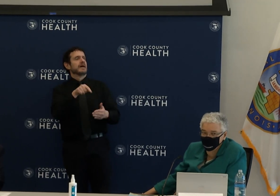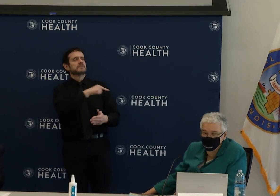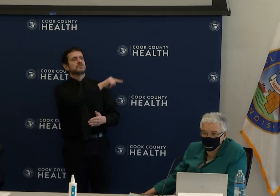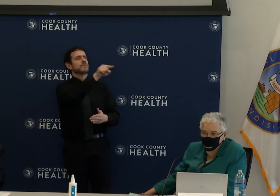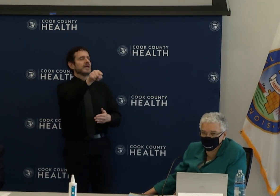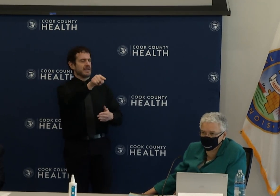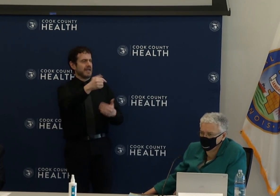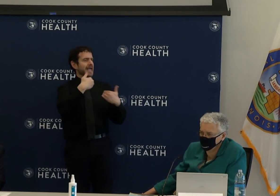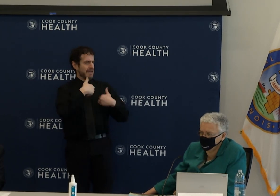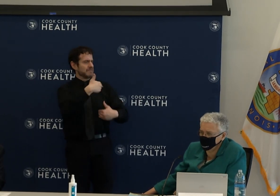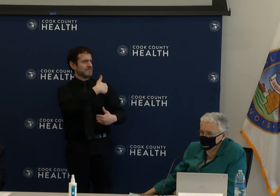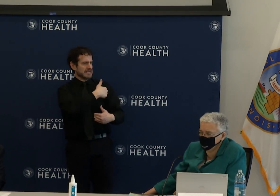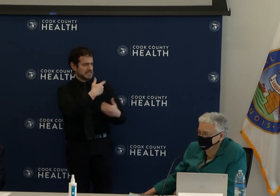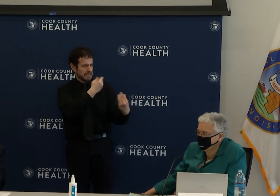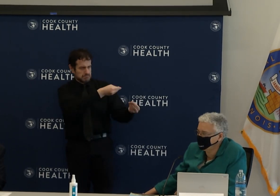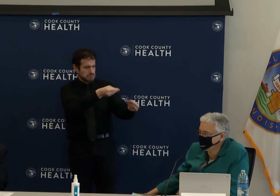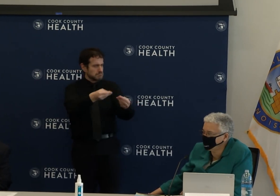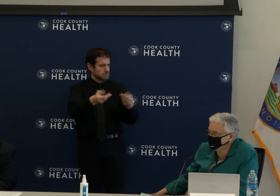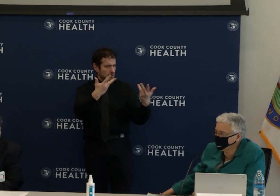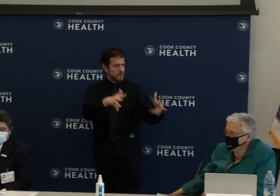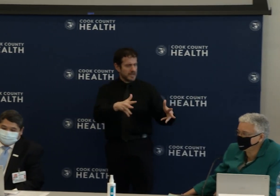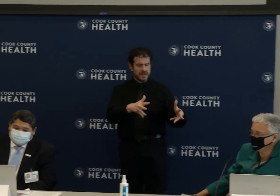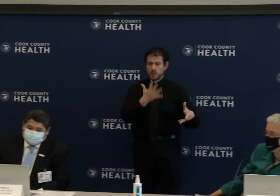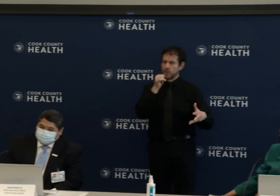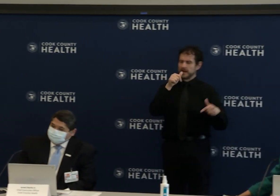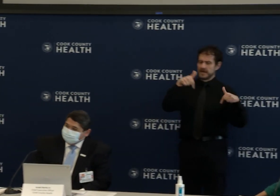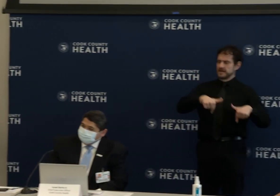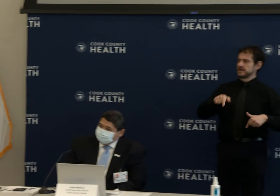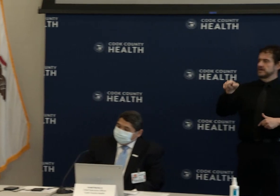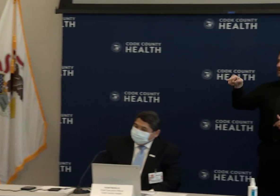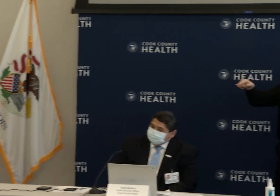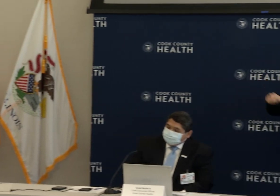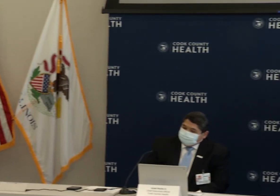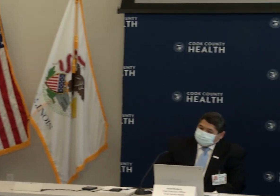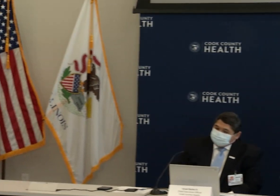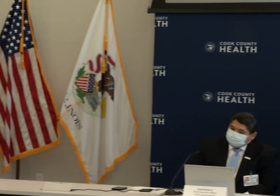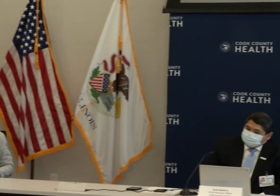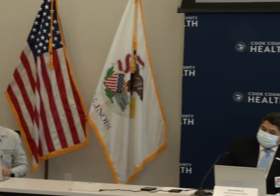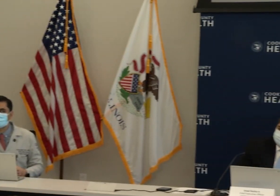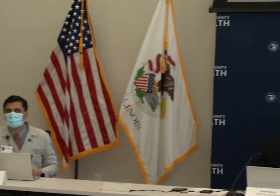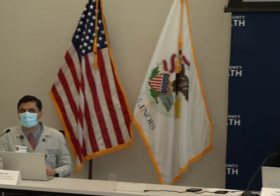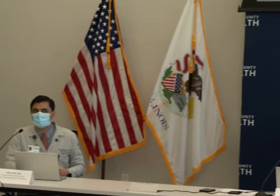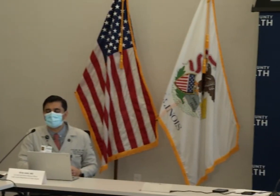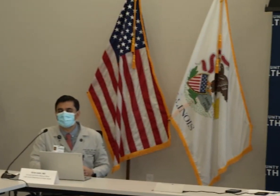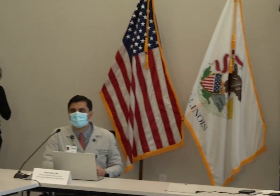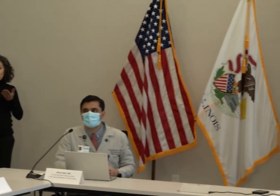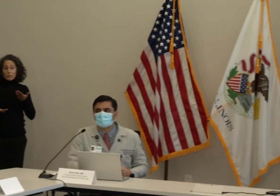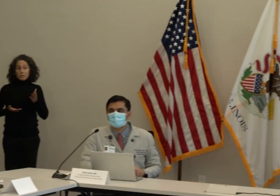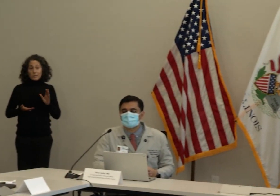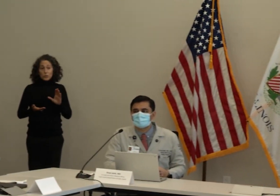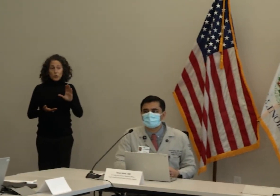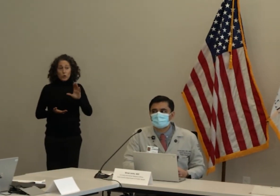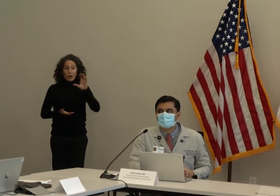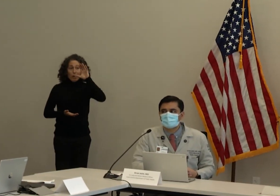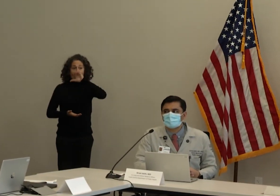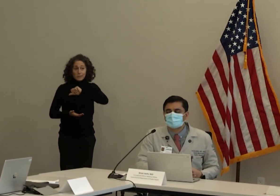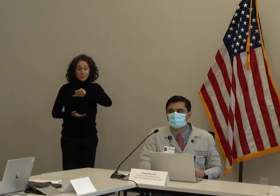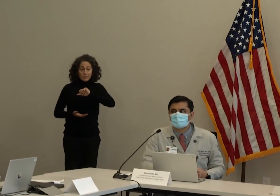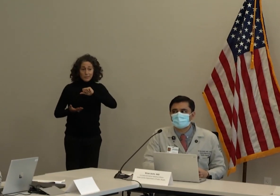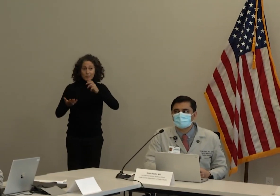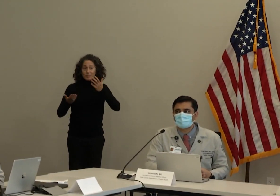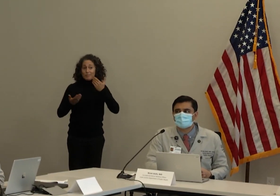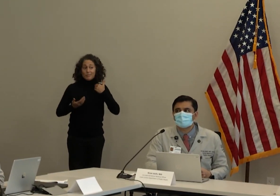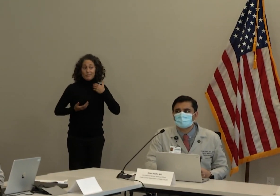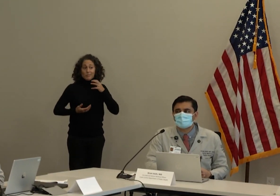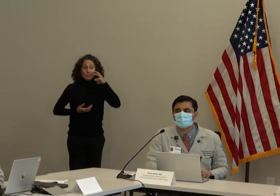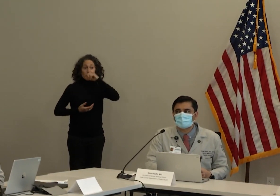Hundreds of thousands? Yeah, I don't know, your guess is as good as mine. They are pushing out as much